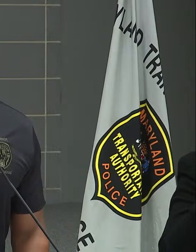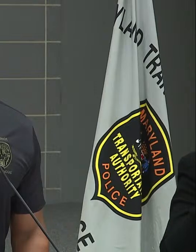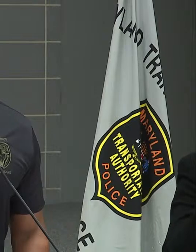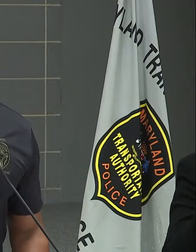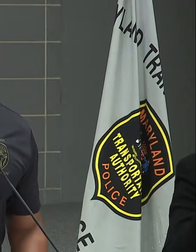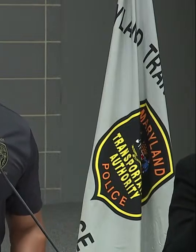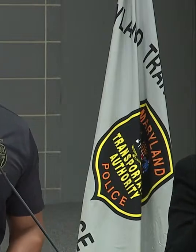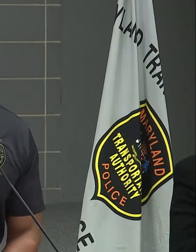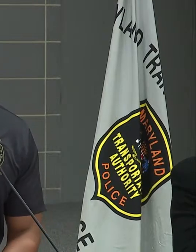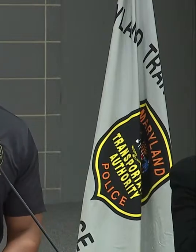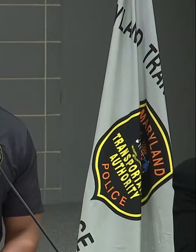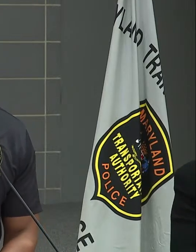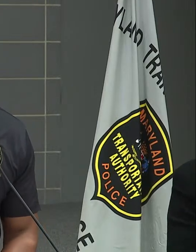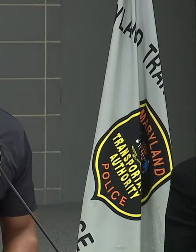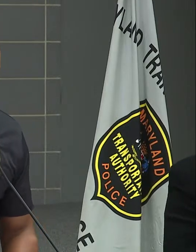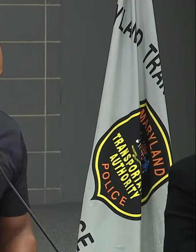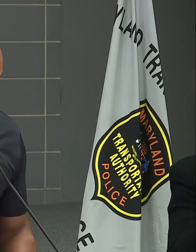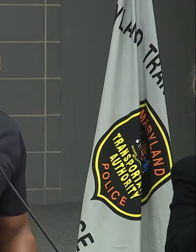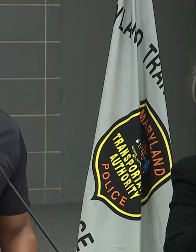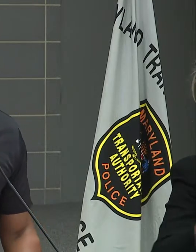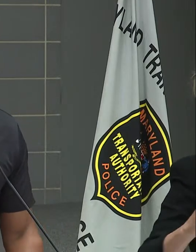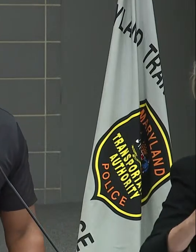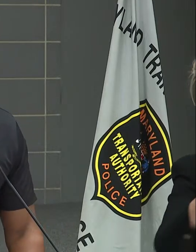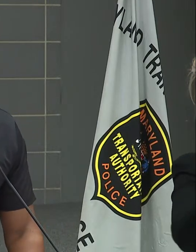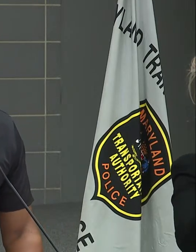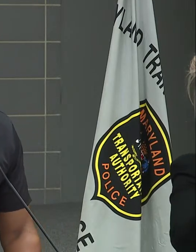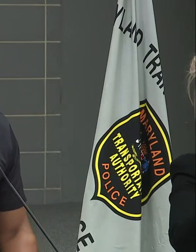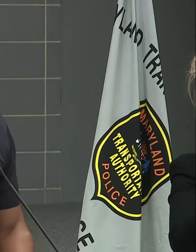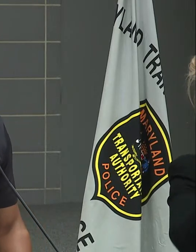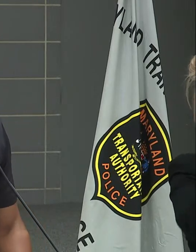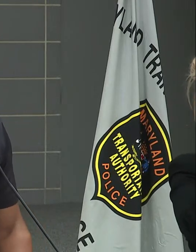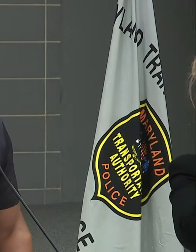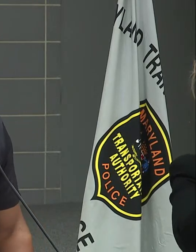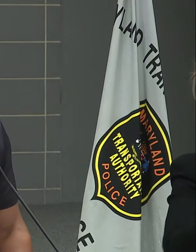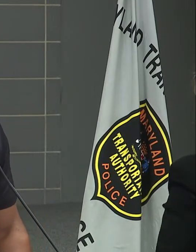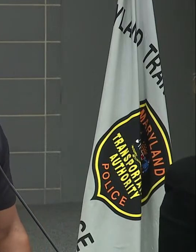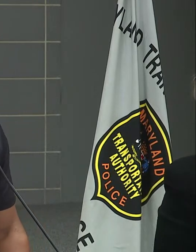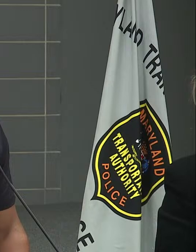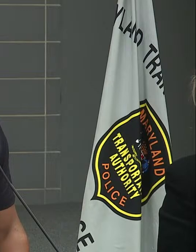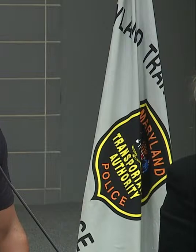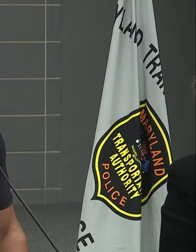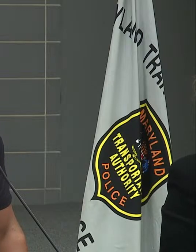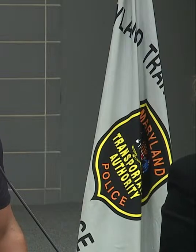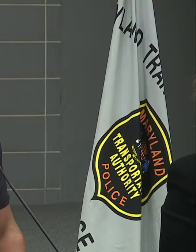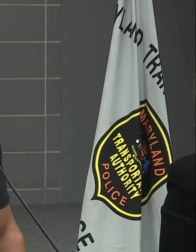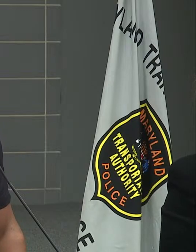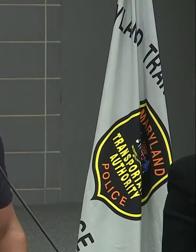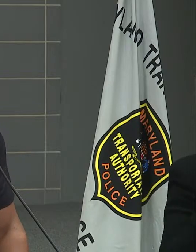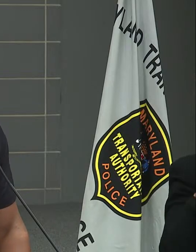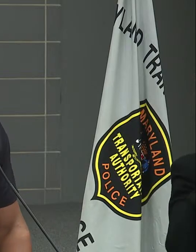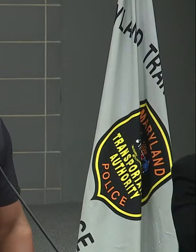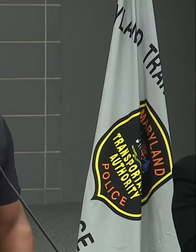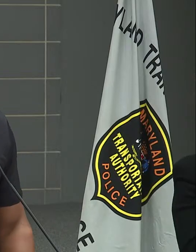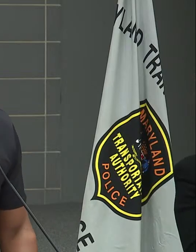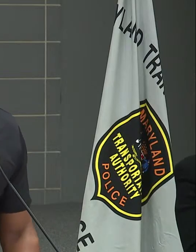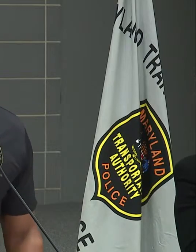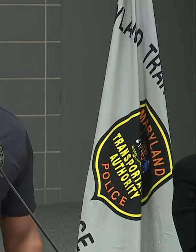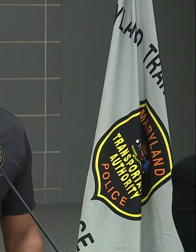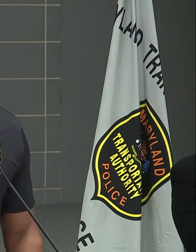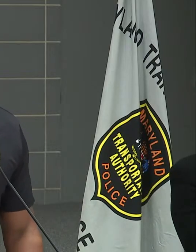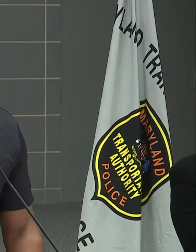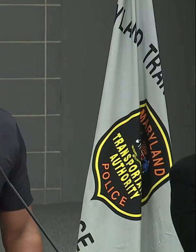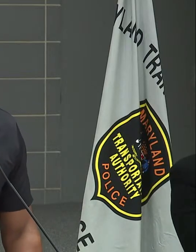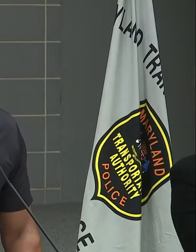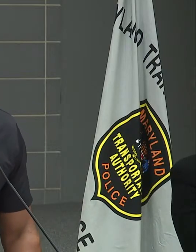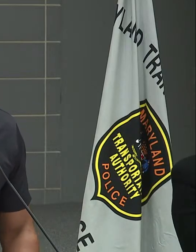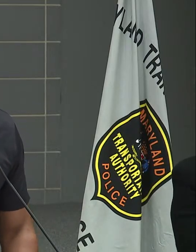will rebuild the Key Bridge. Now I'll focus most of my remarks today on the fourth and final directive